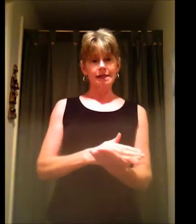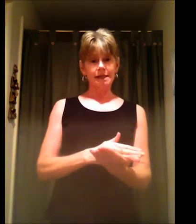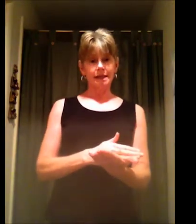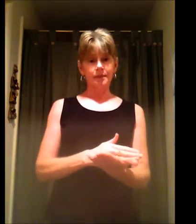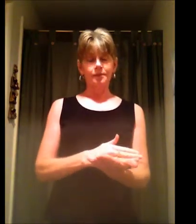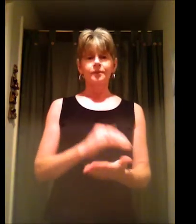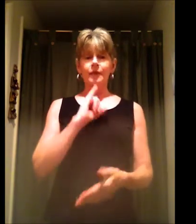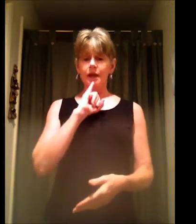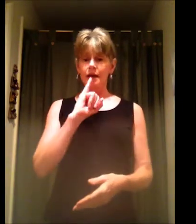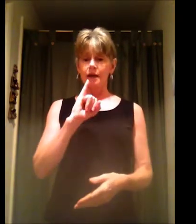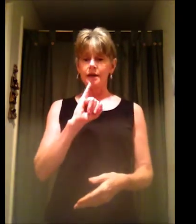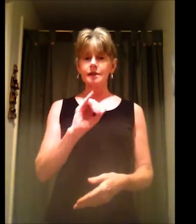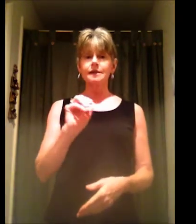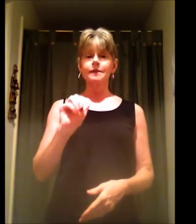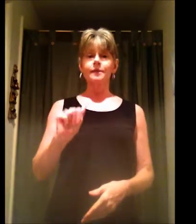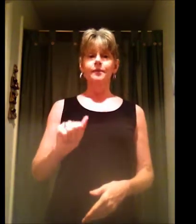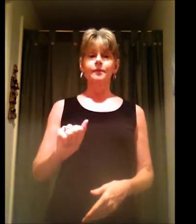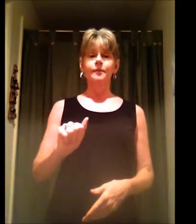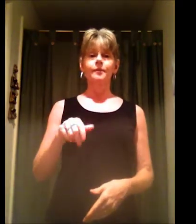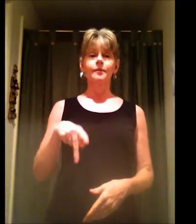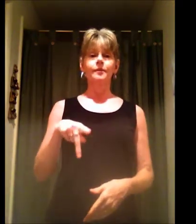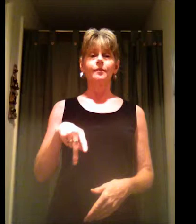list is